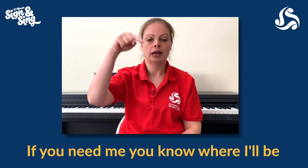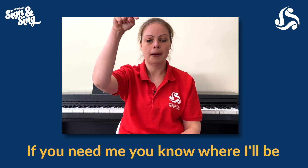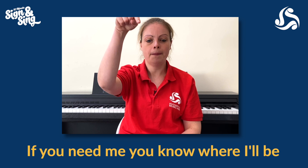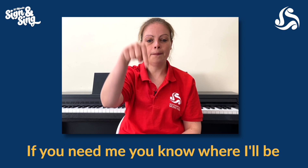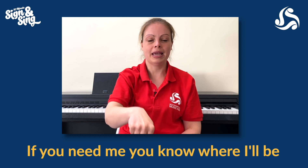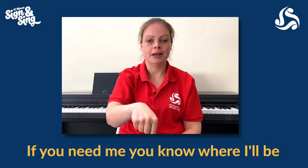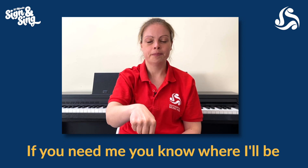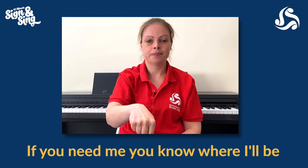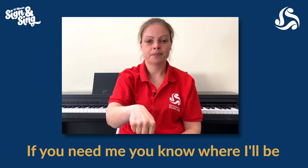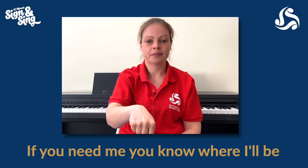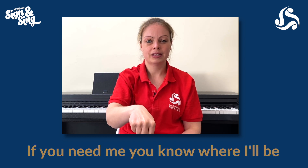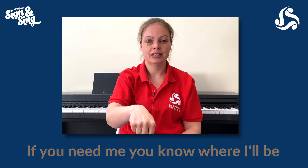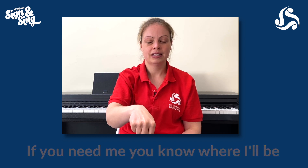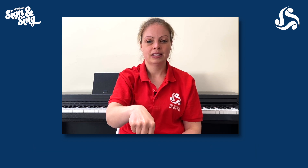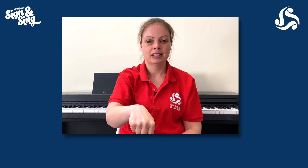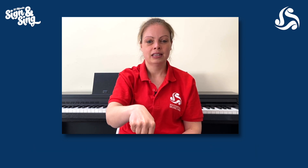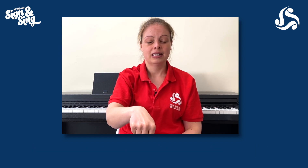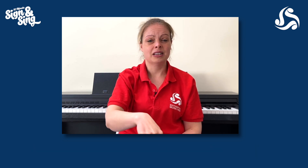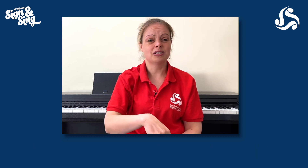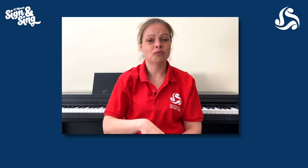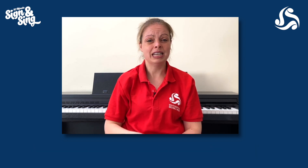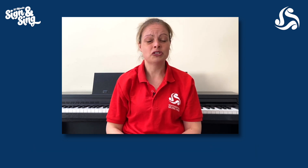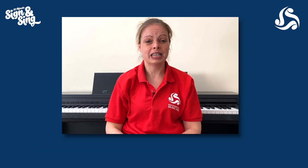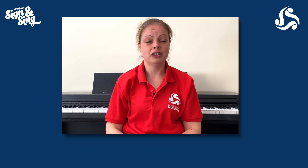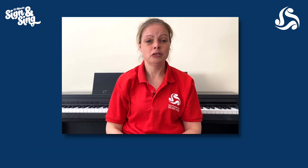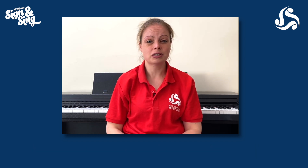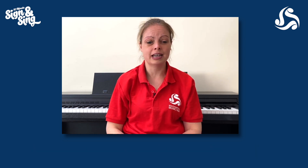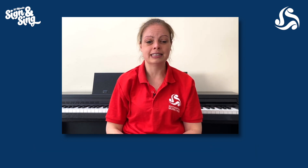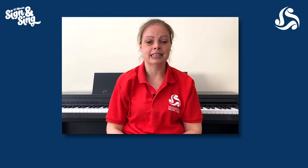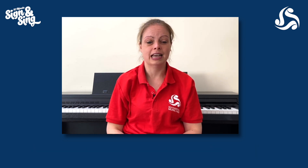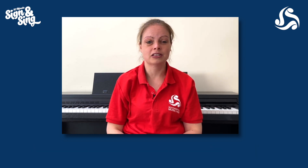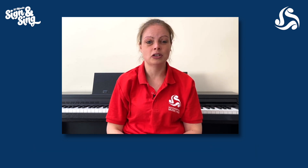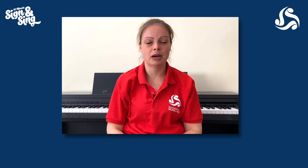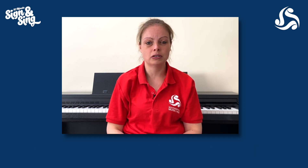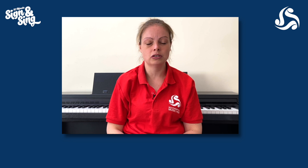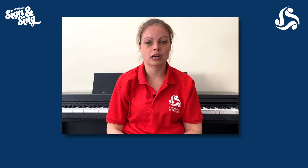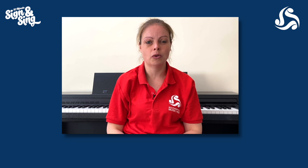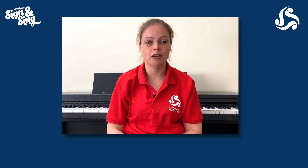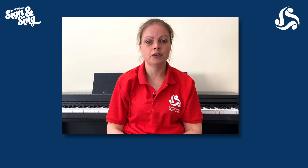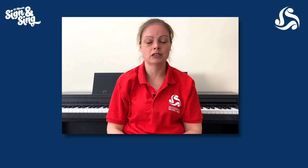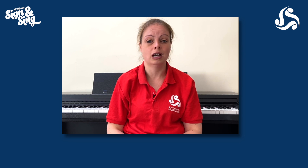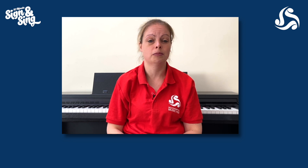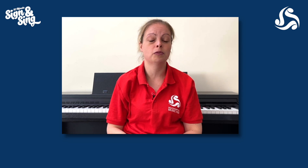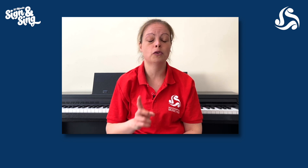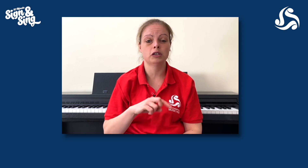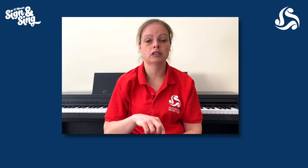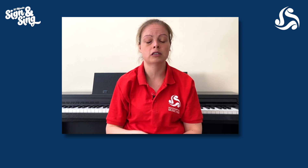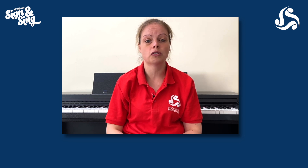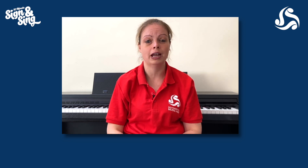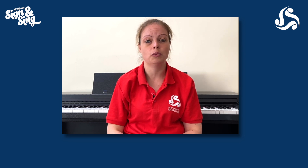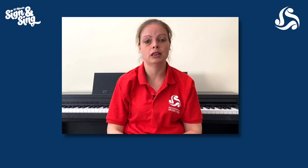I'll be. Now there's some really tricky new signs in there, so you might want to do that quite a few times before